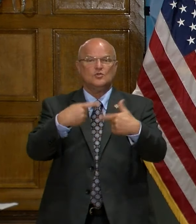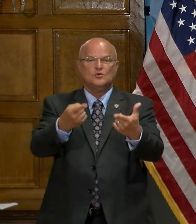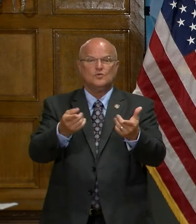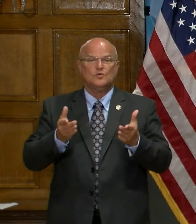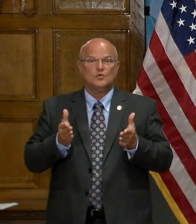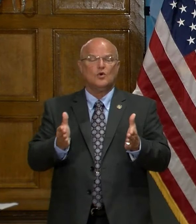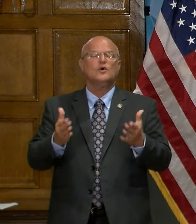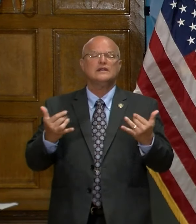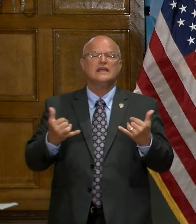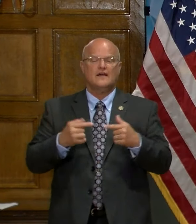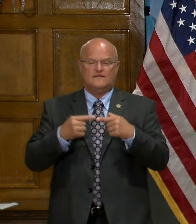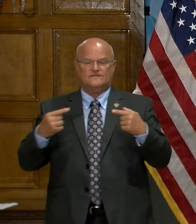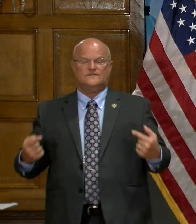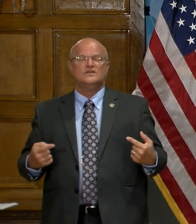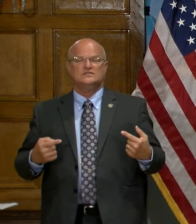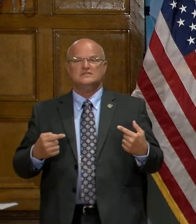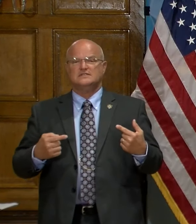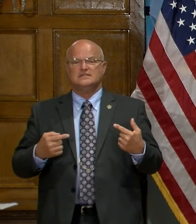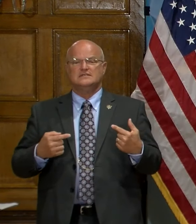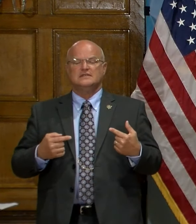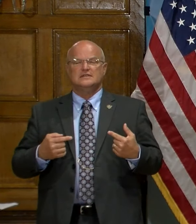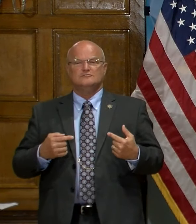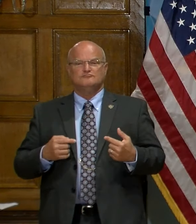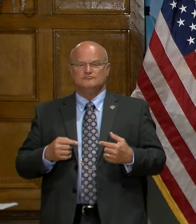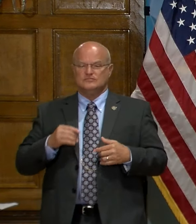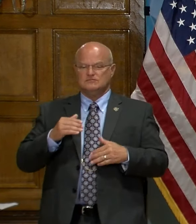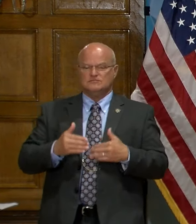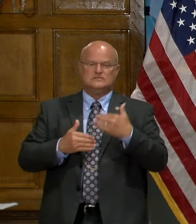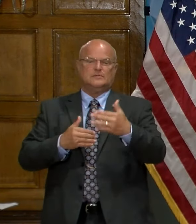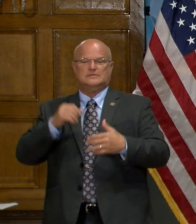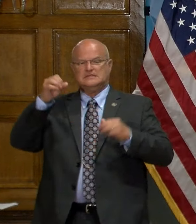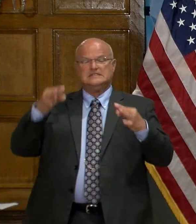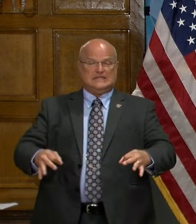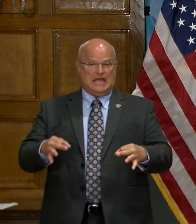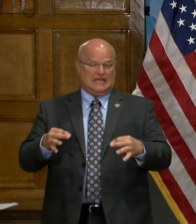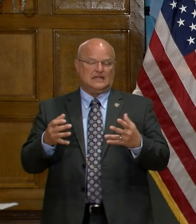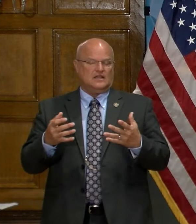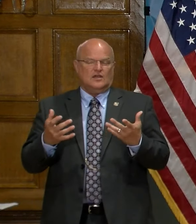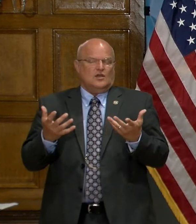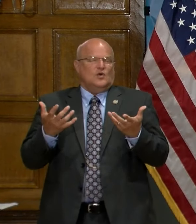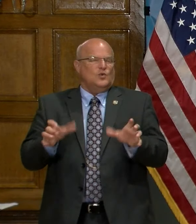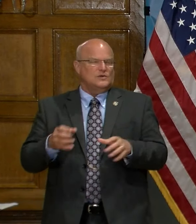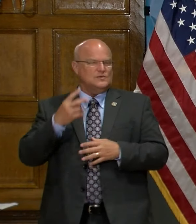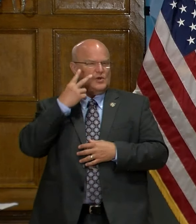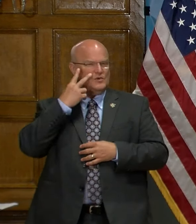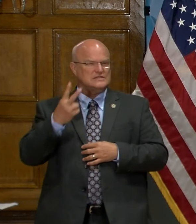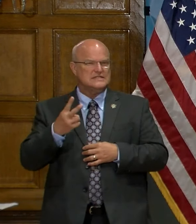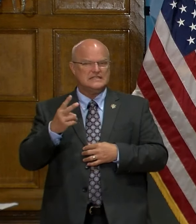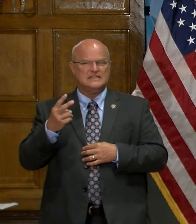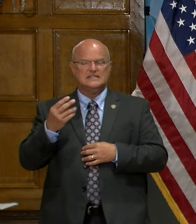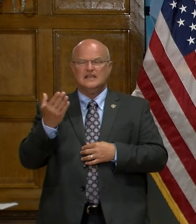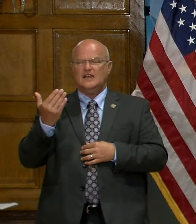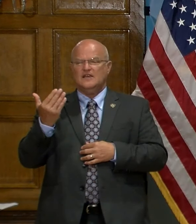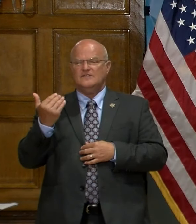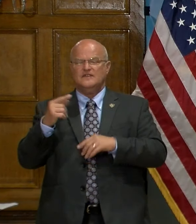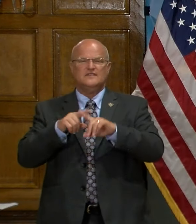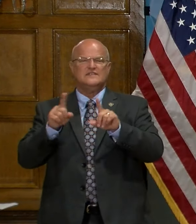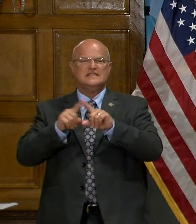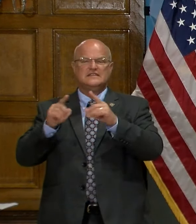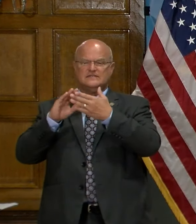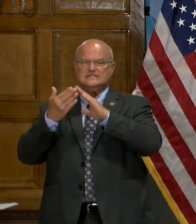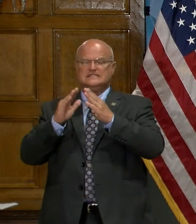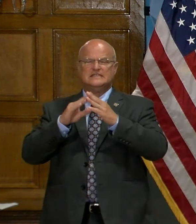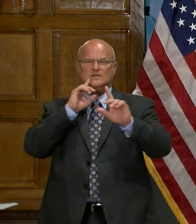going versus just stepping out there. And what you don't want to see is 50 different